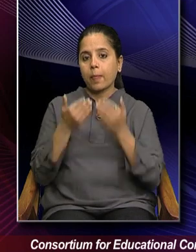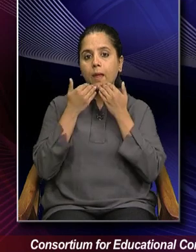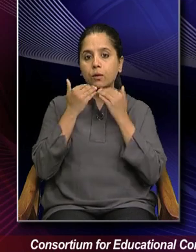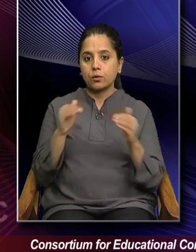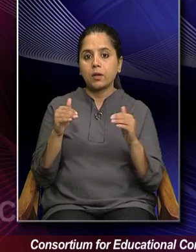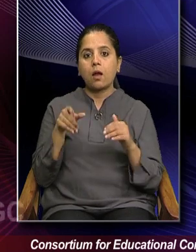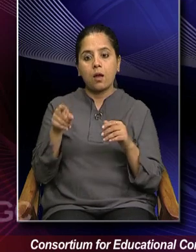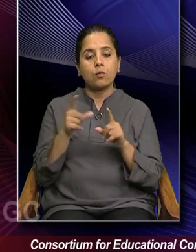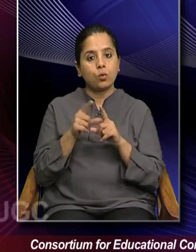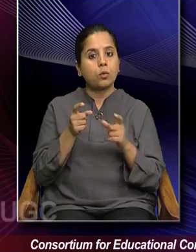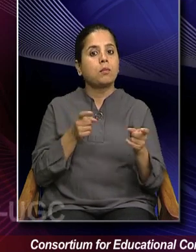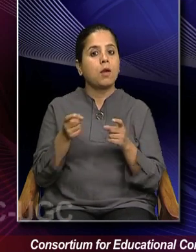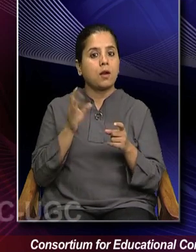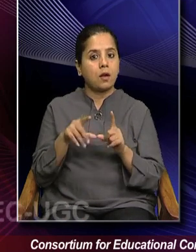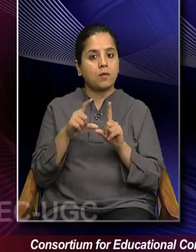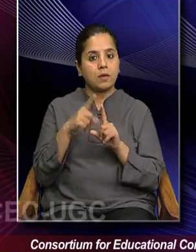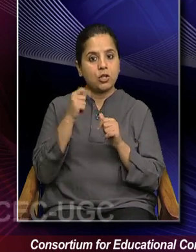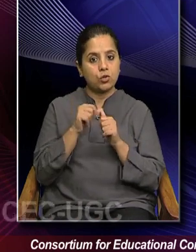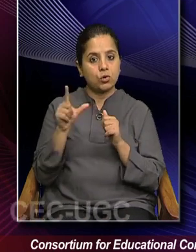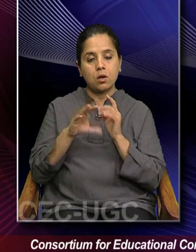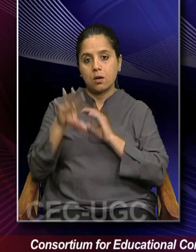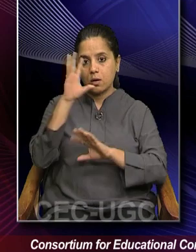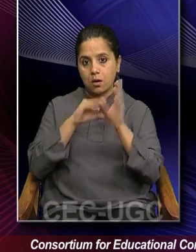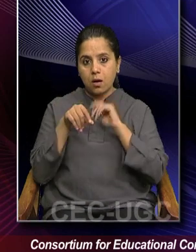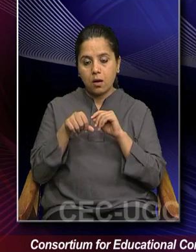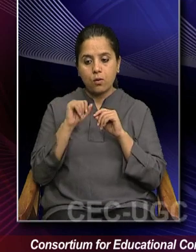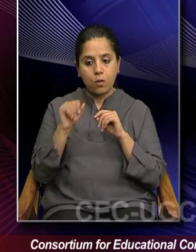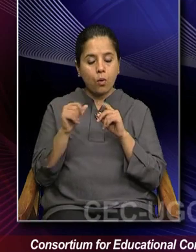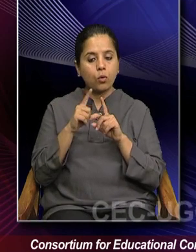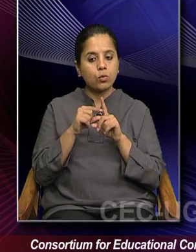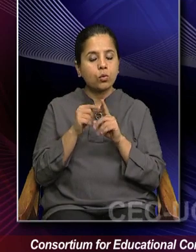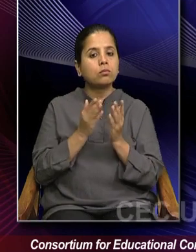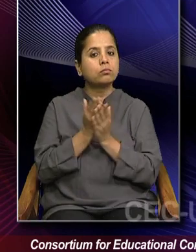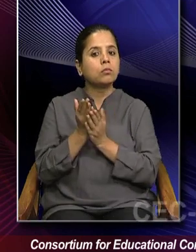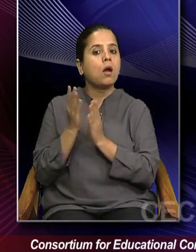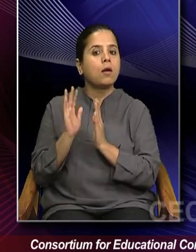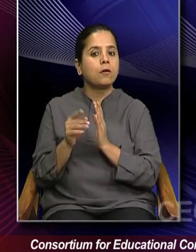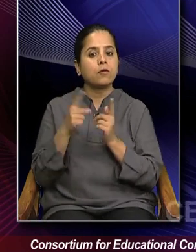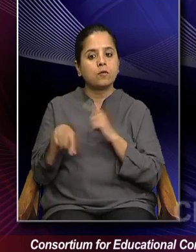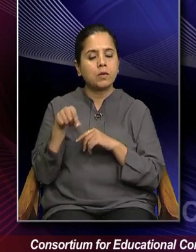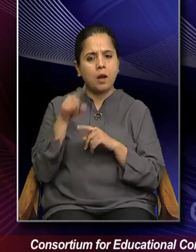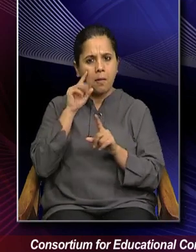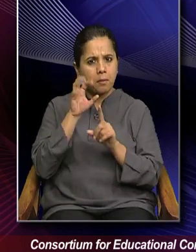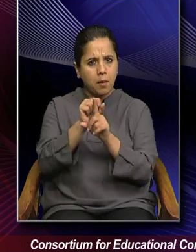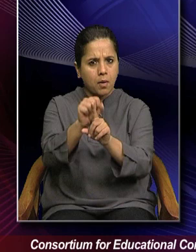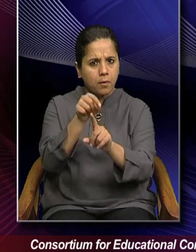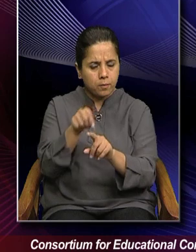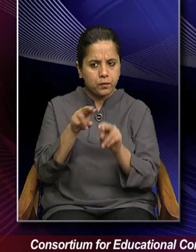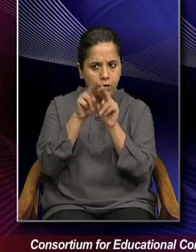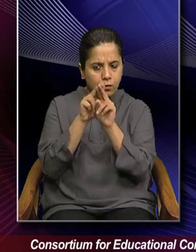students maintain a digital learning portfolio where they track the